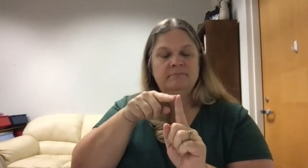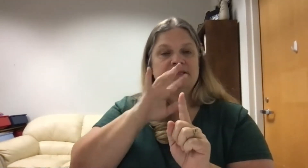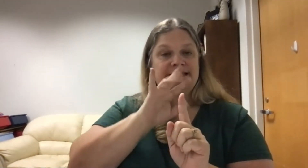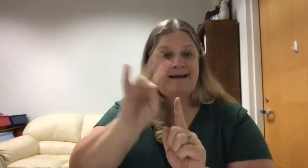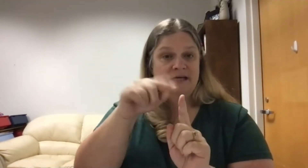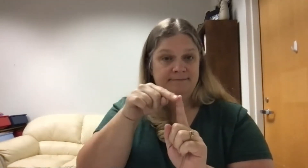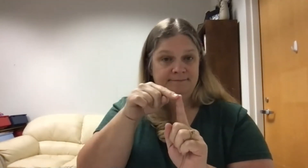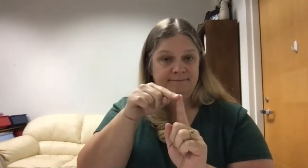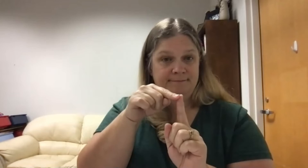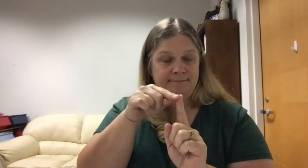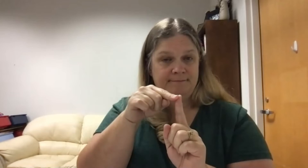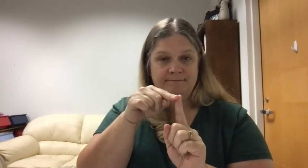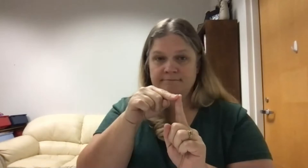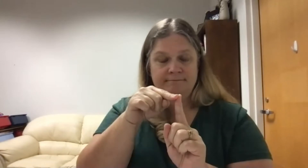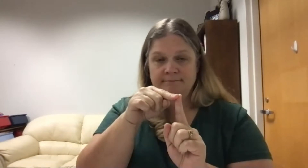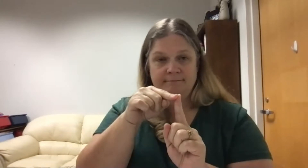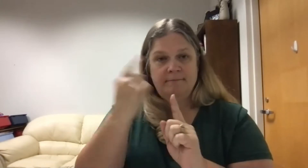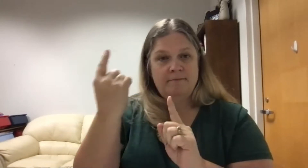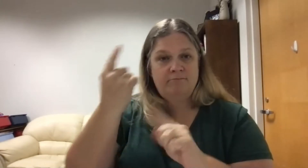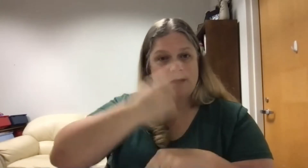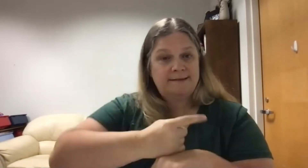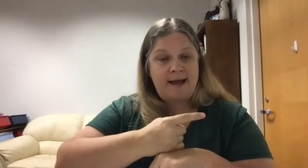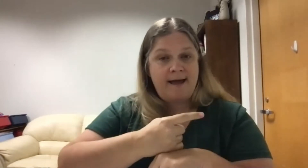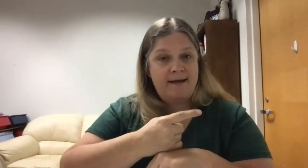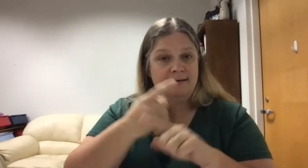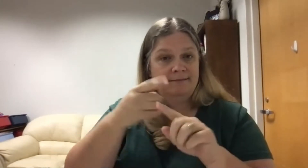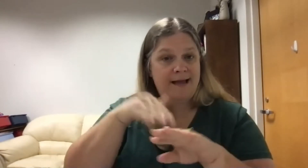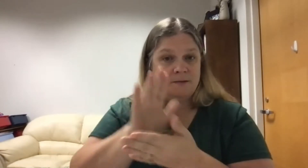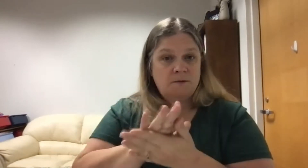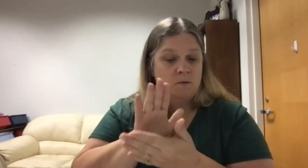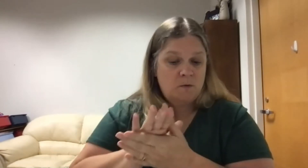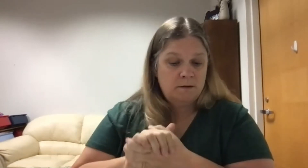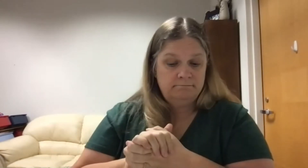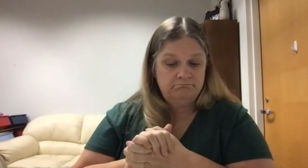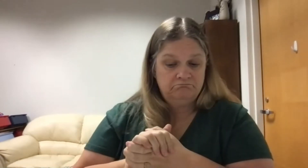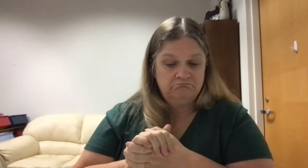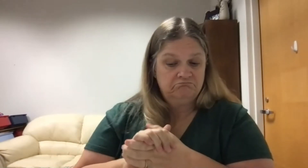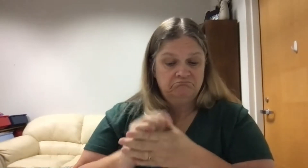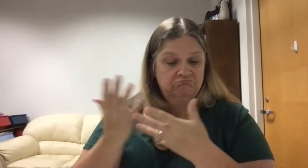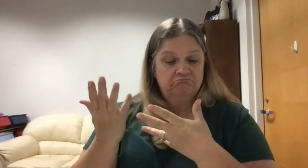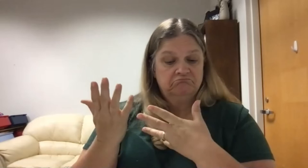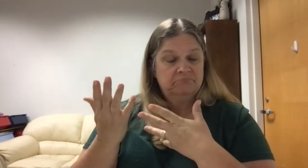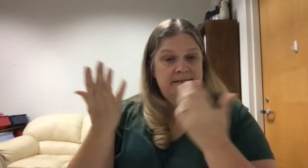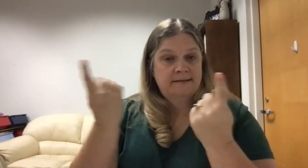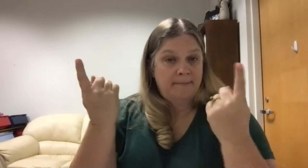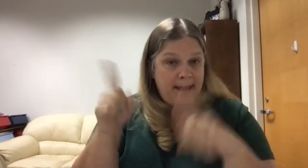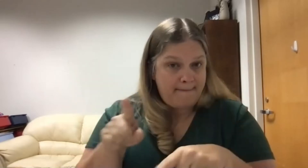when the first of the two was 7 years old, one day at school,